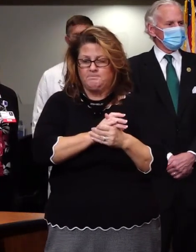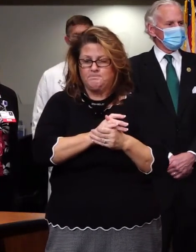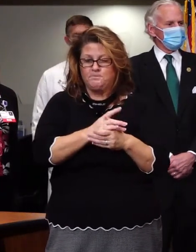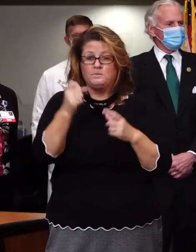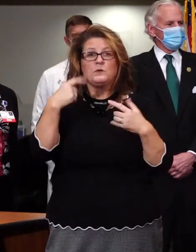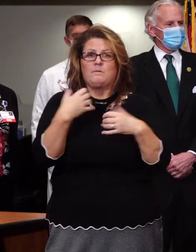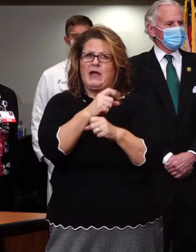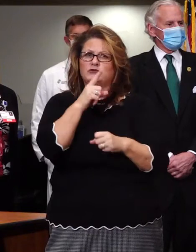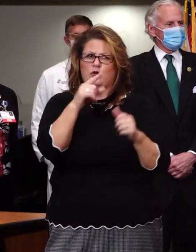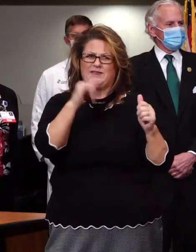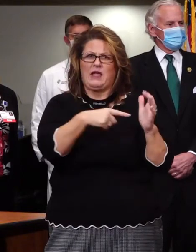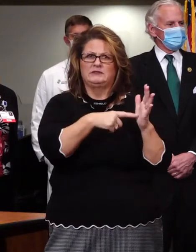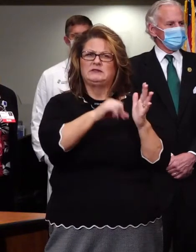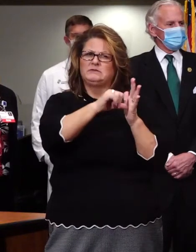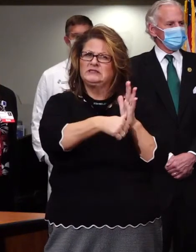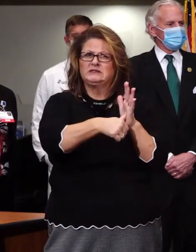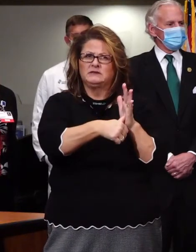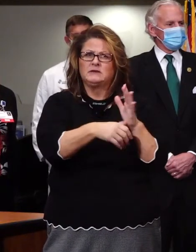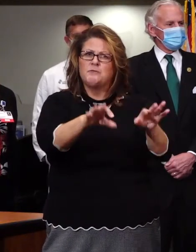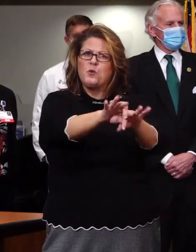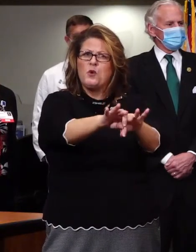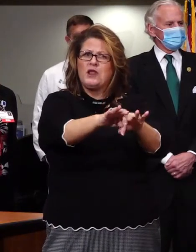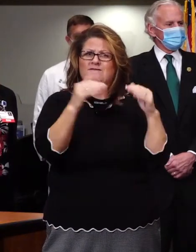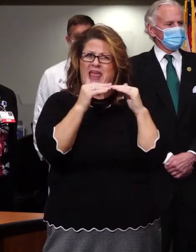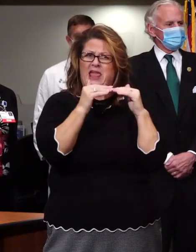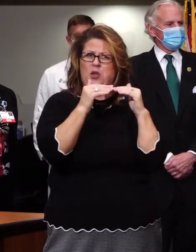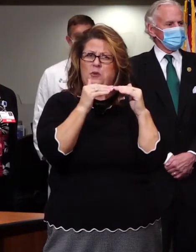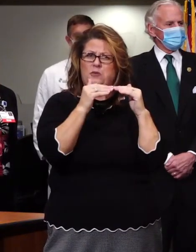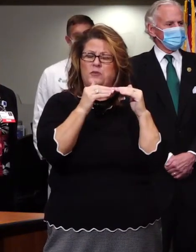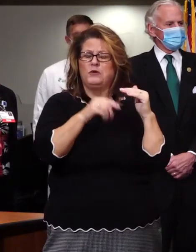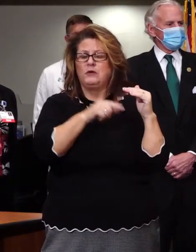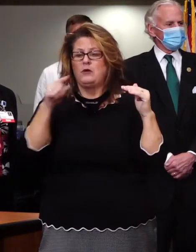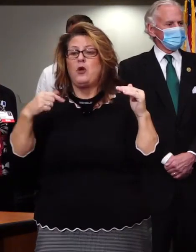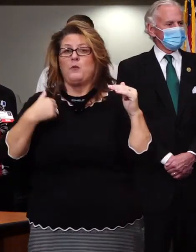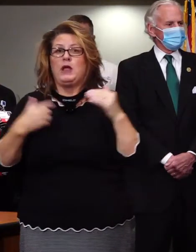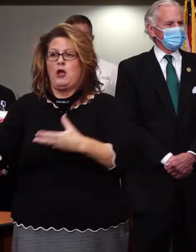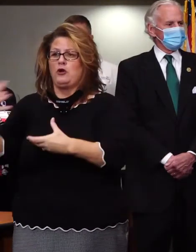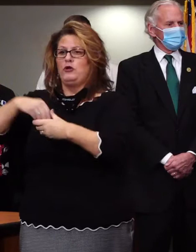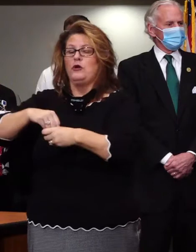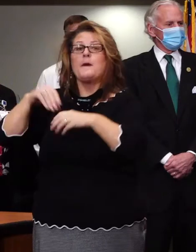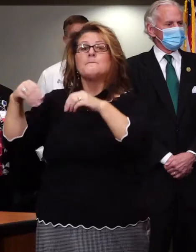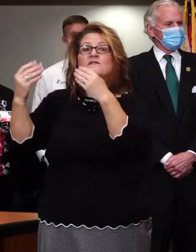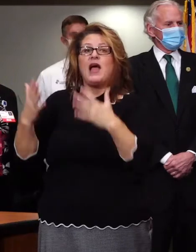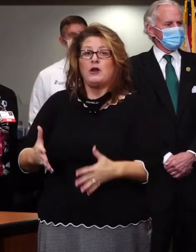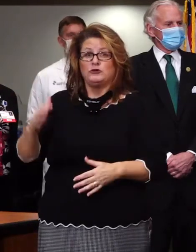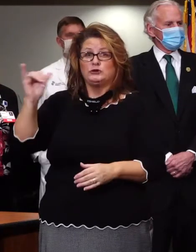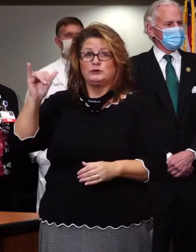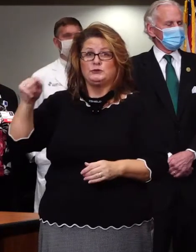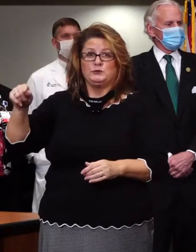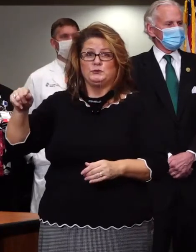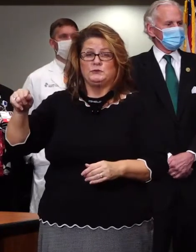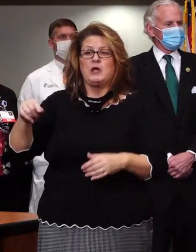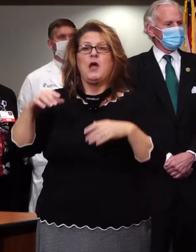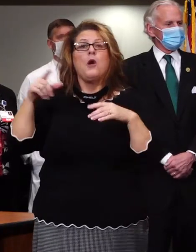fair and equitable distribution are our state's vaccine providers. We will need as many providers as possible to help